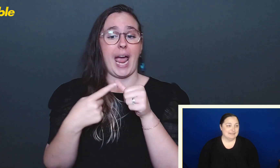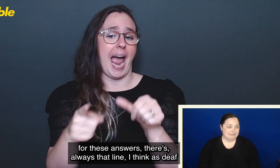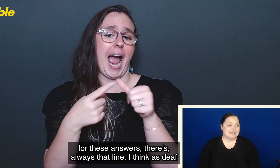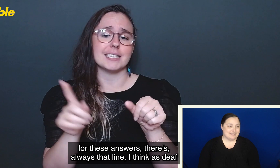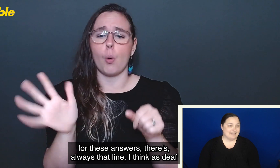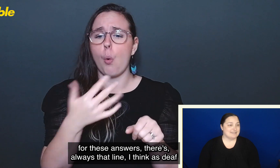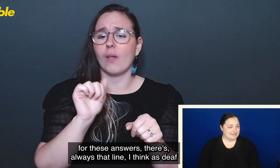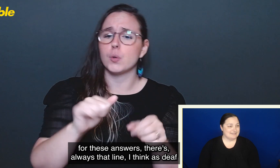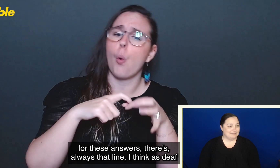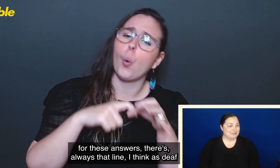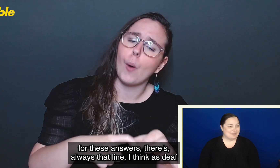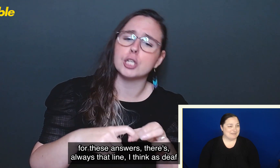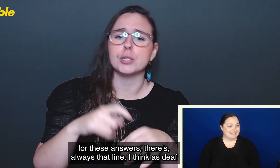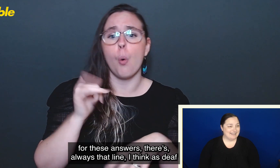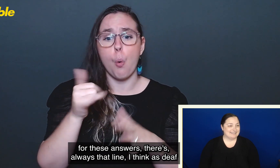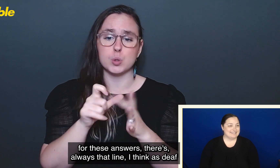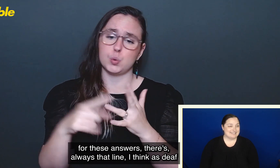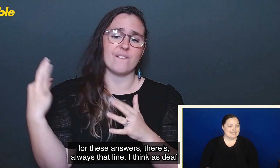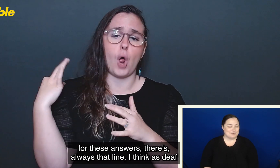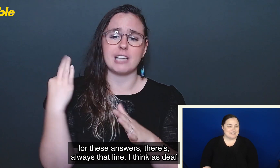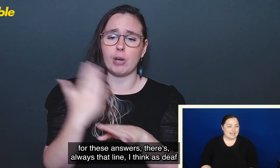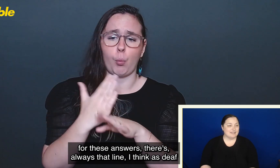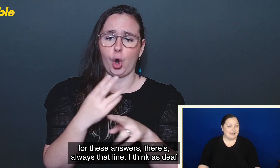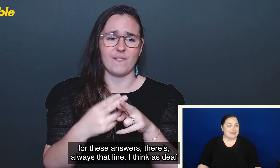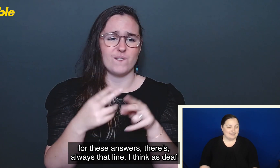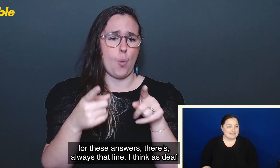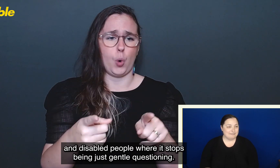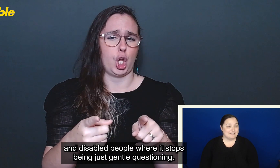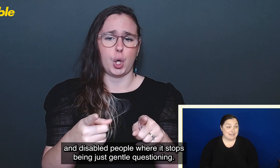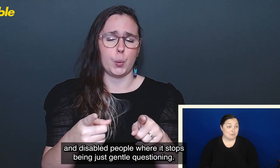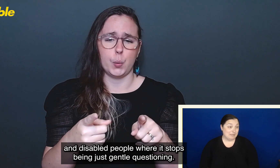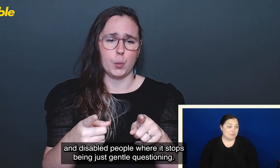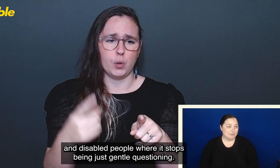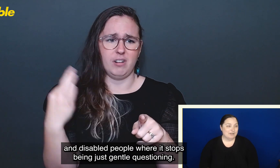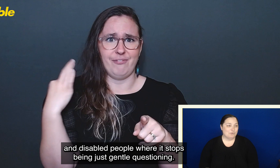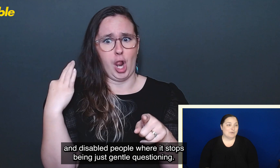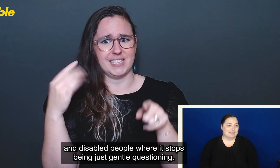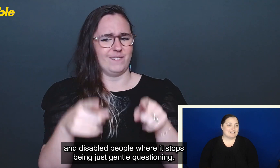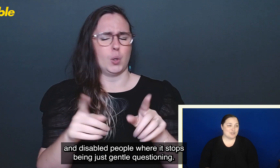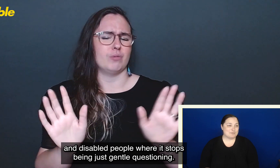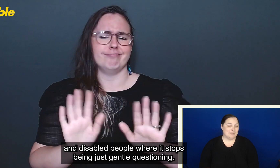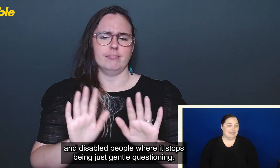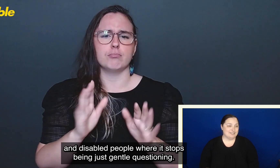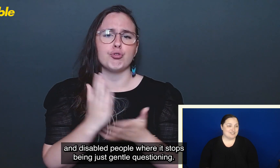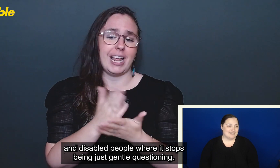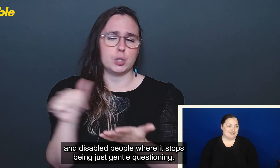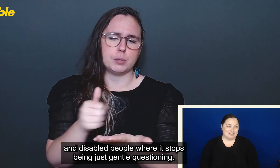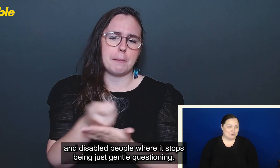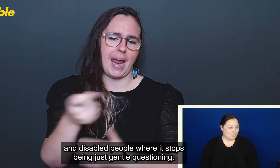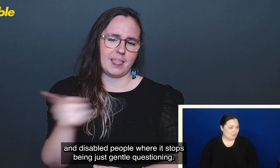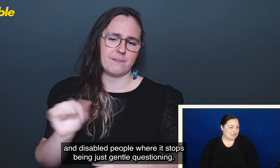me for these answers, if you know what I mean. Like, there's always that line, I think, as deaf and disabled people, where it stops being